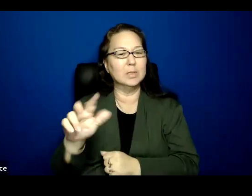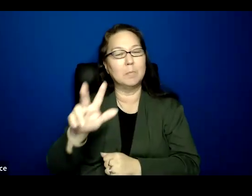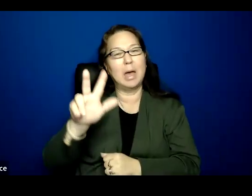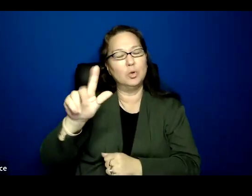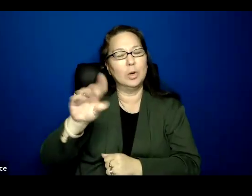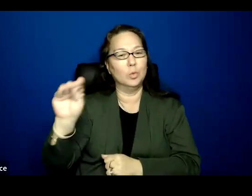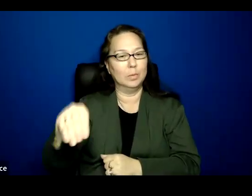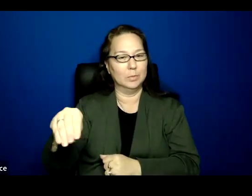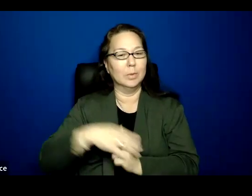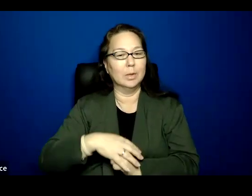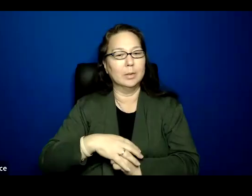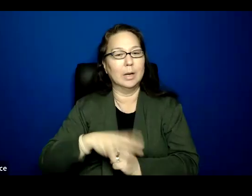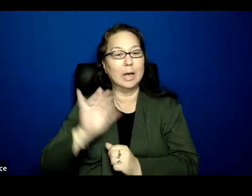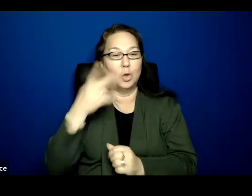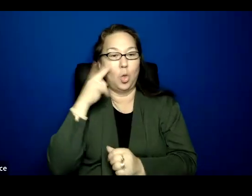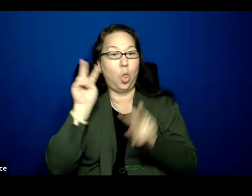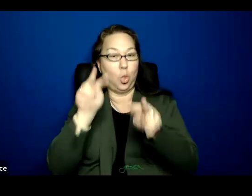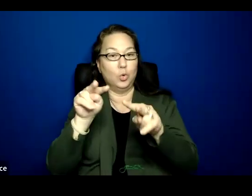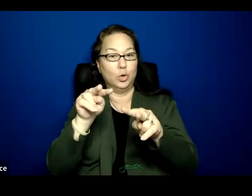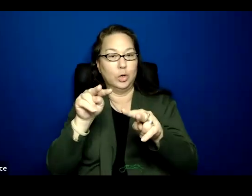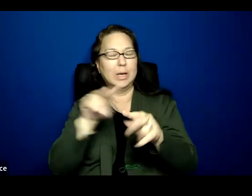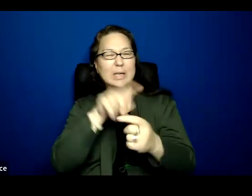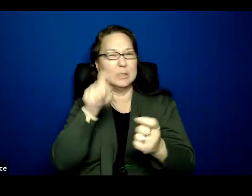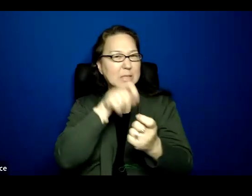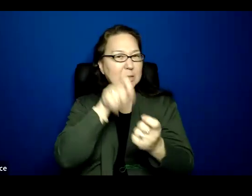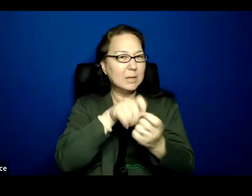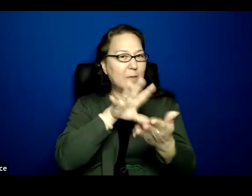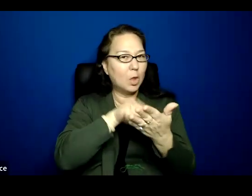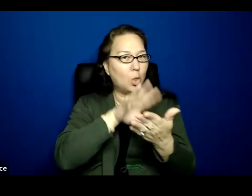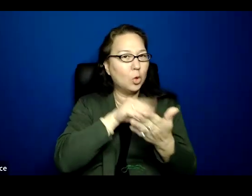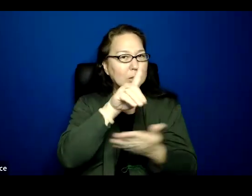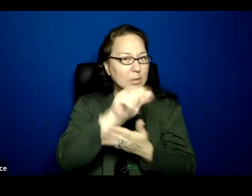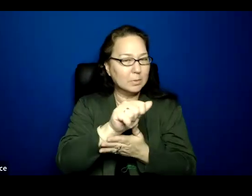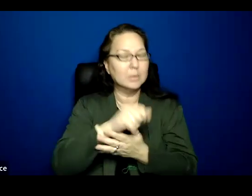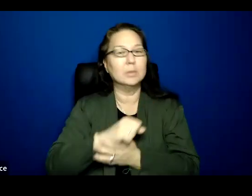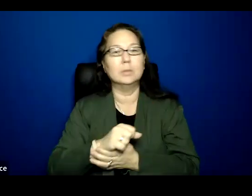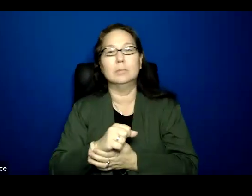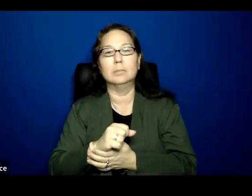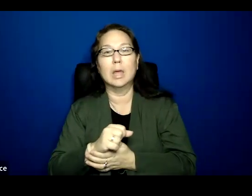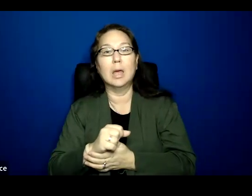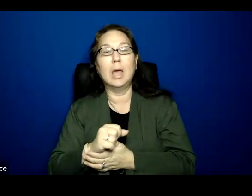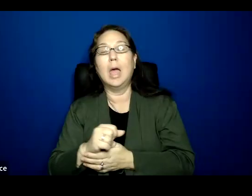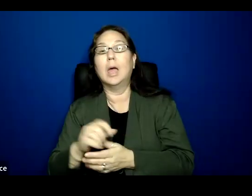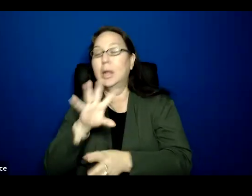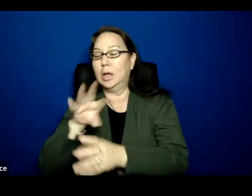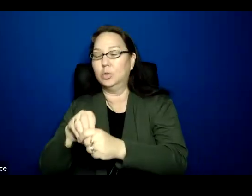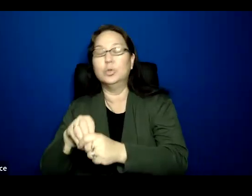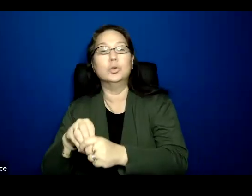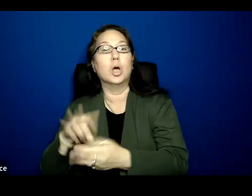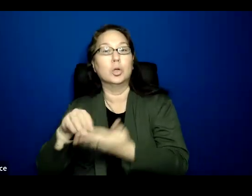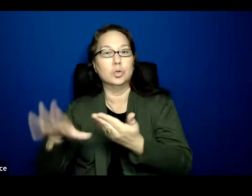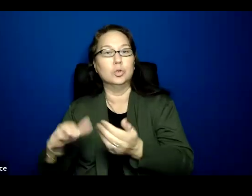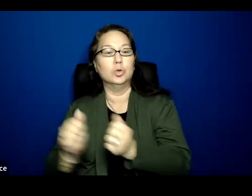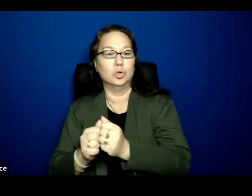primary disability categories are specific learning disabilities, are also our students with autism, as well as our students with